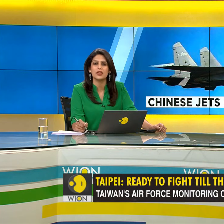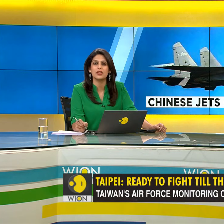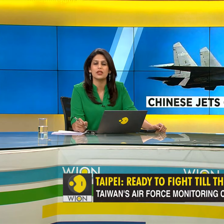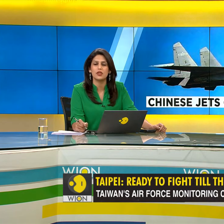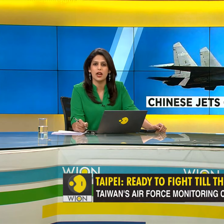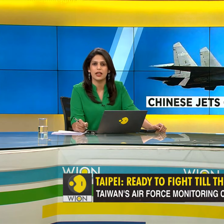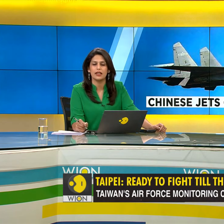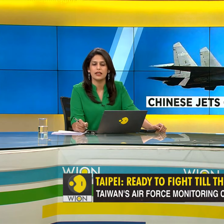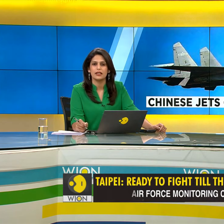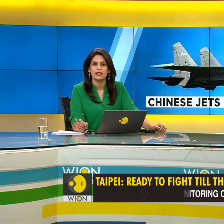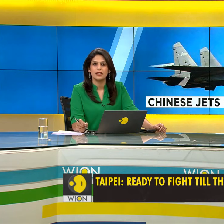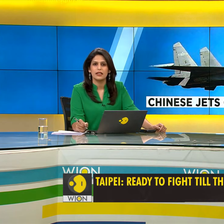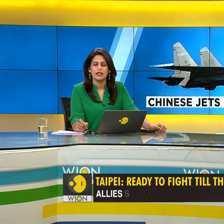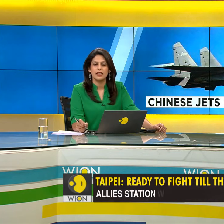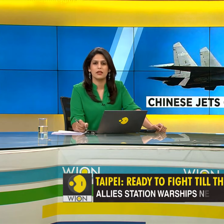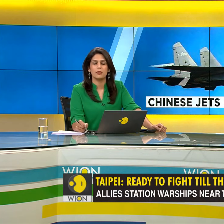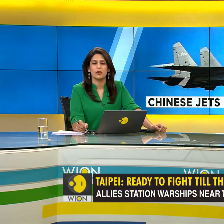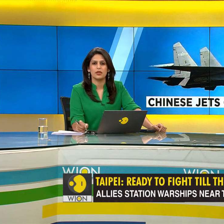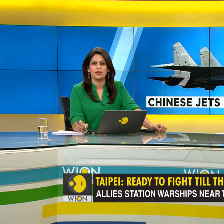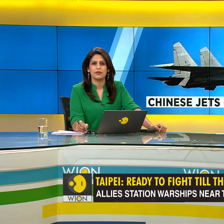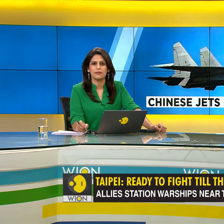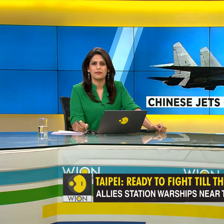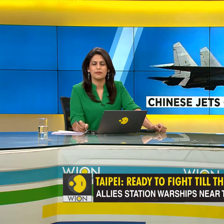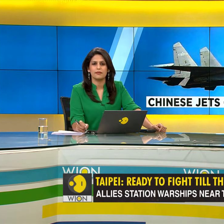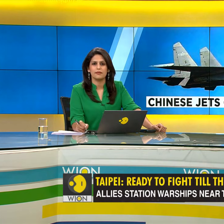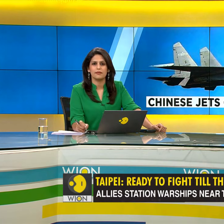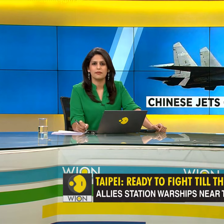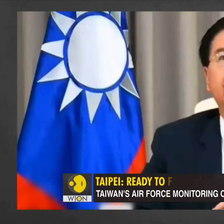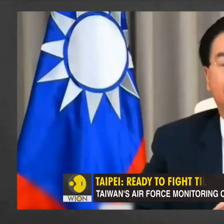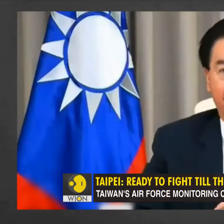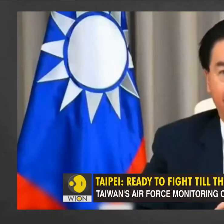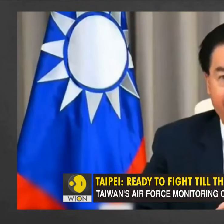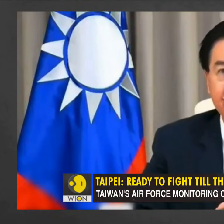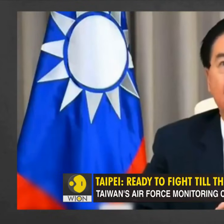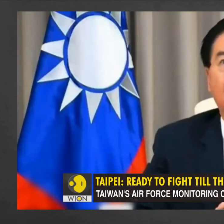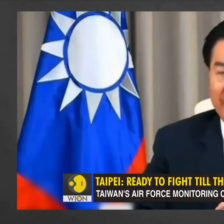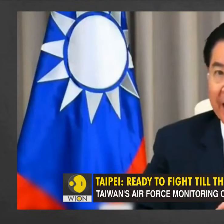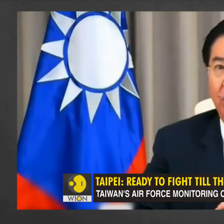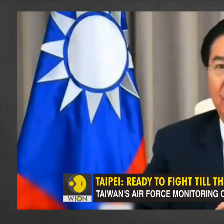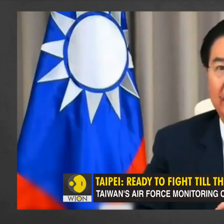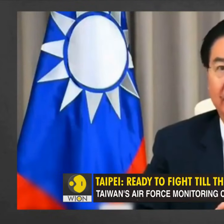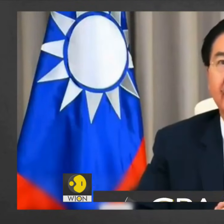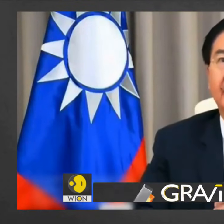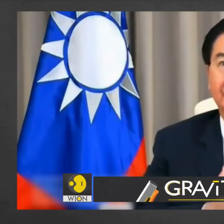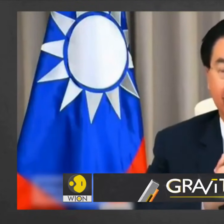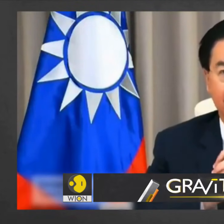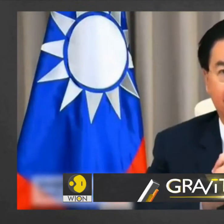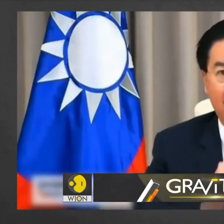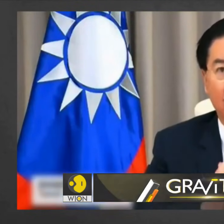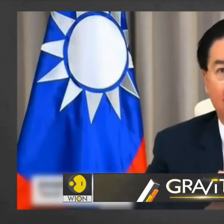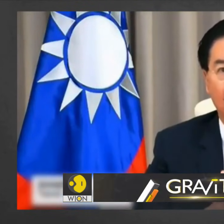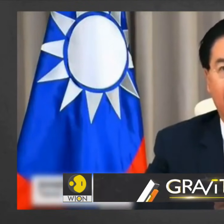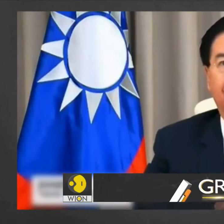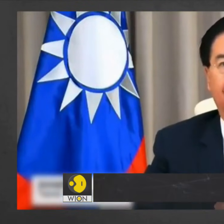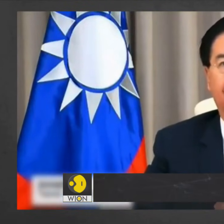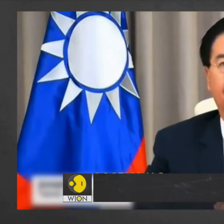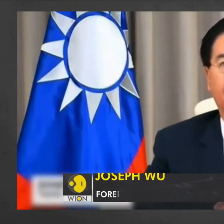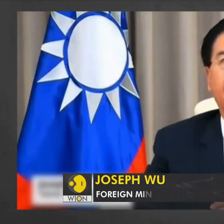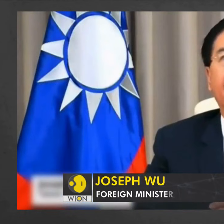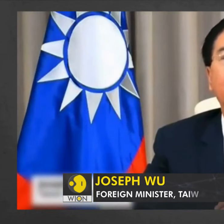potential strike. Here's a report. The defense of Taiwan is in our own hands, and we